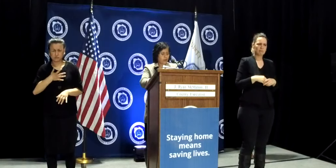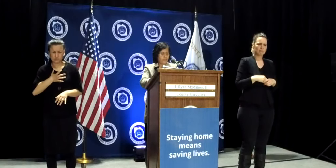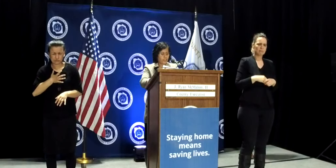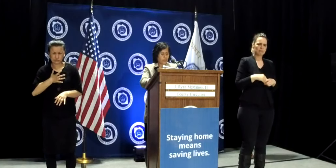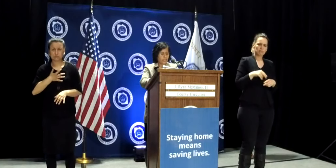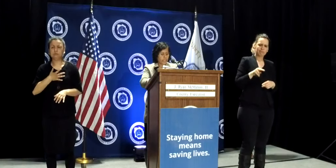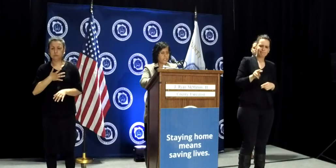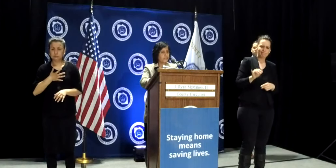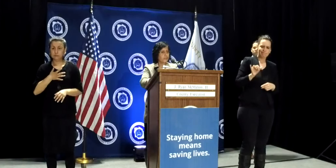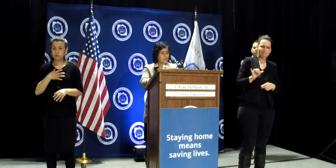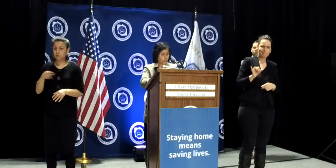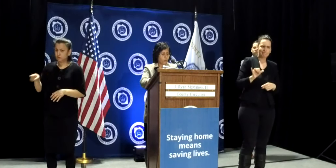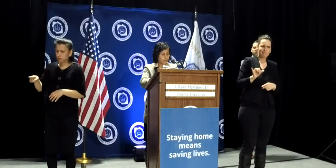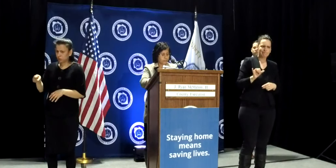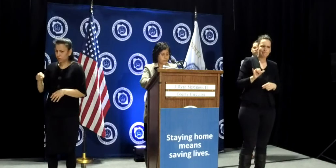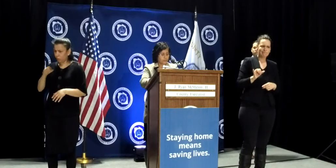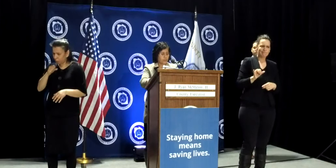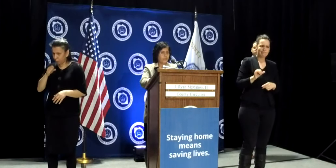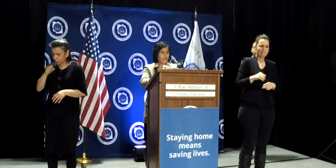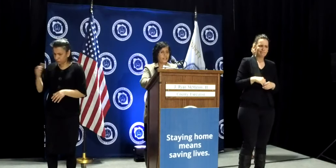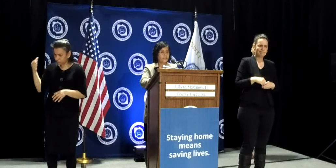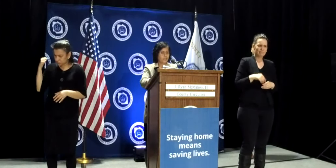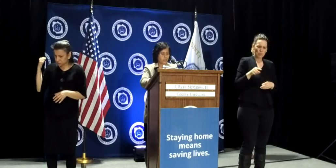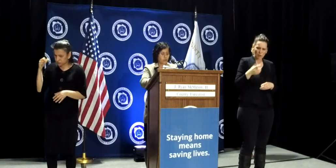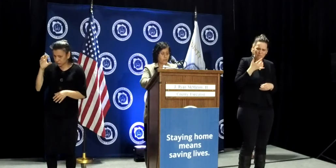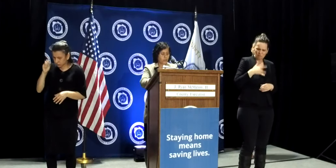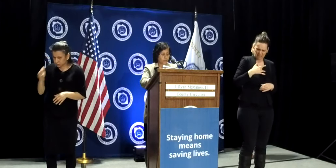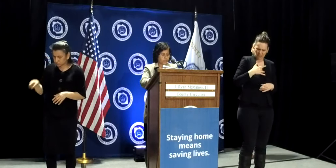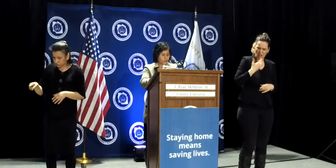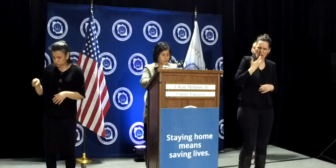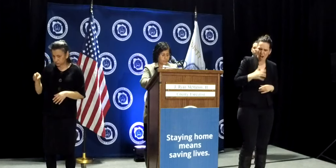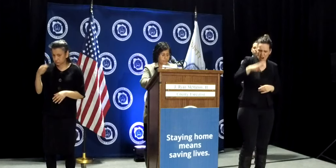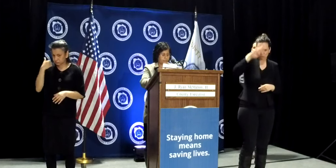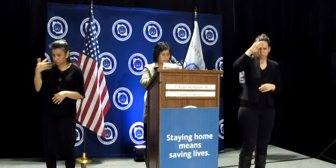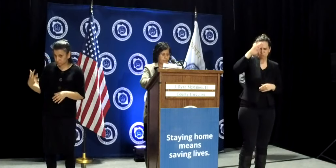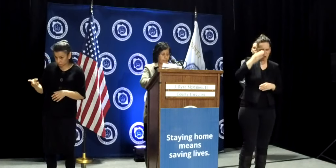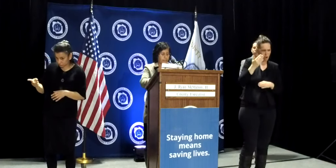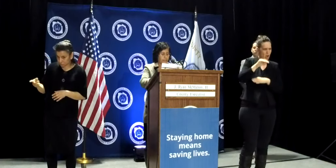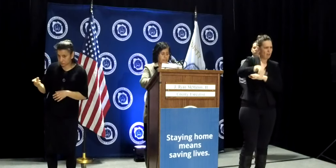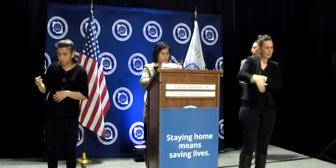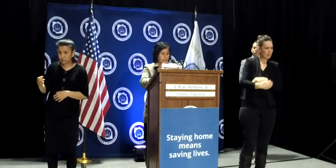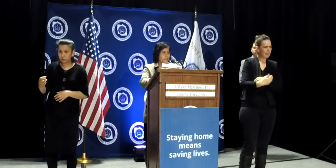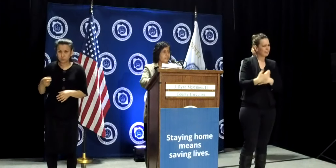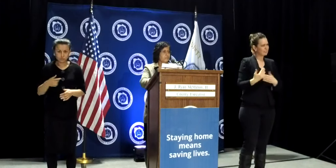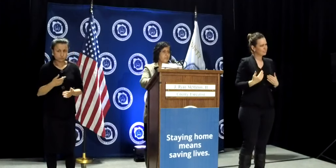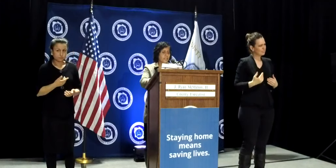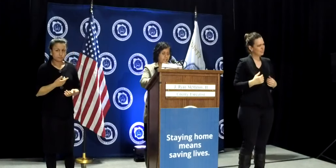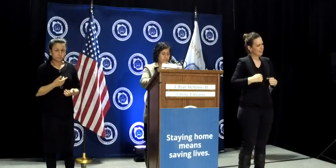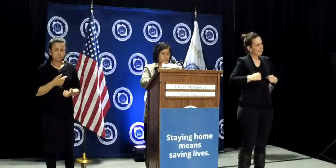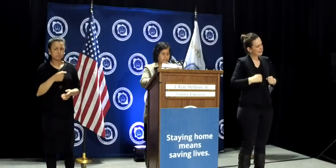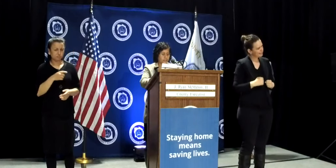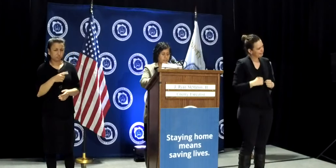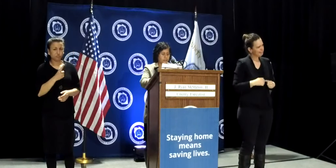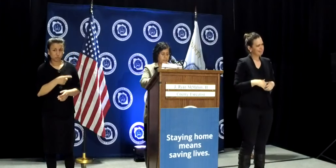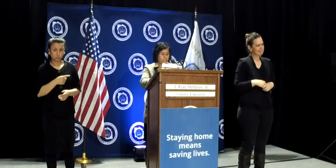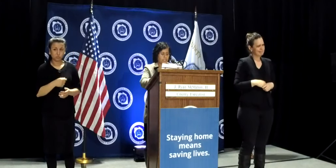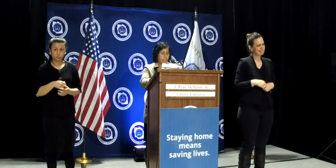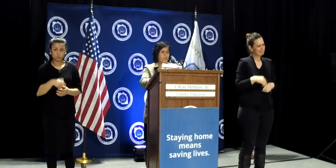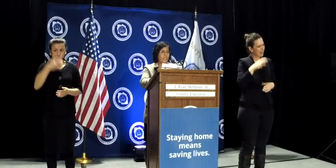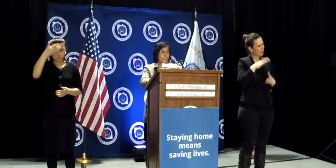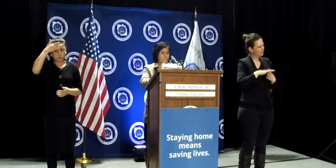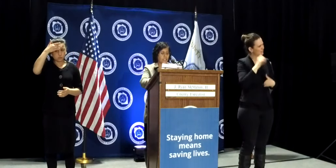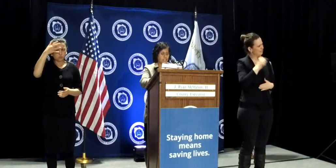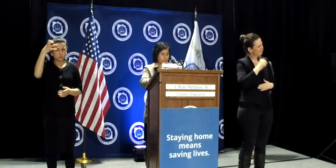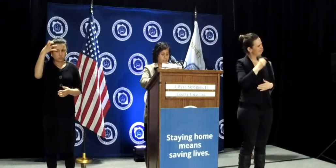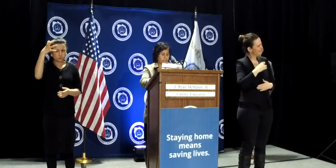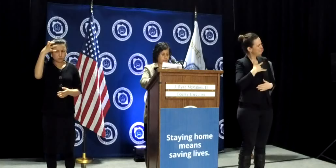"You were coughing all night and felt warm," wife added with a long pause. "Yes, my head hurts too, and